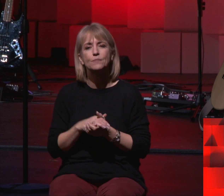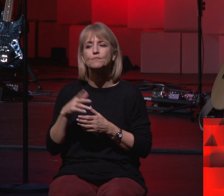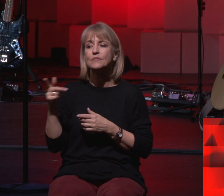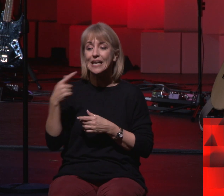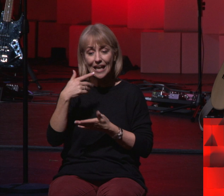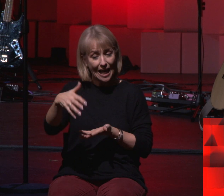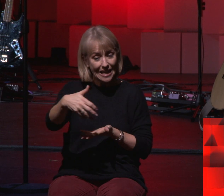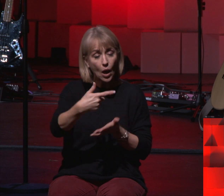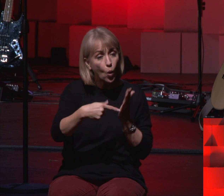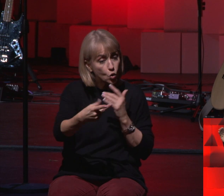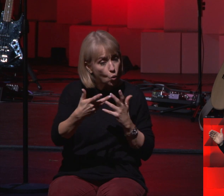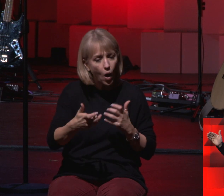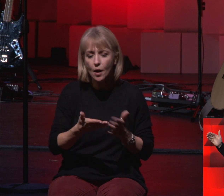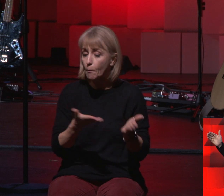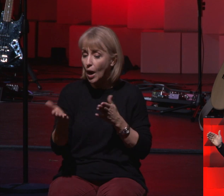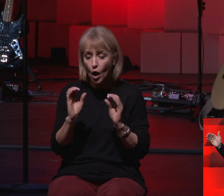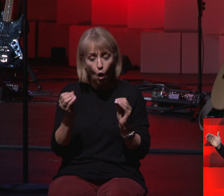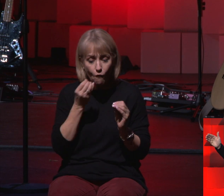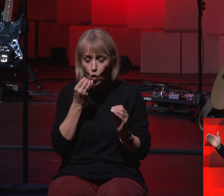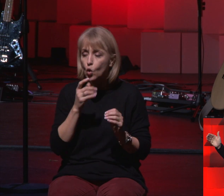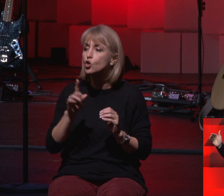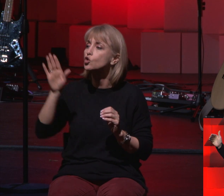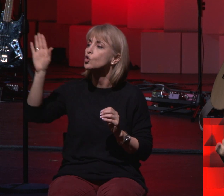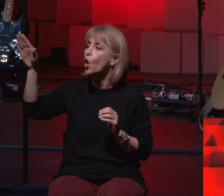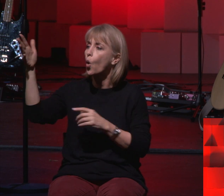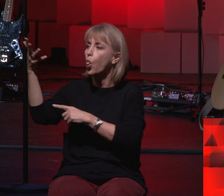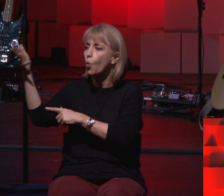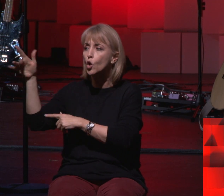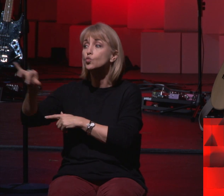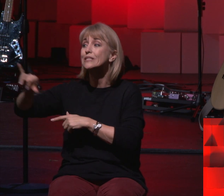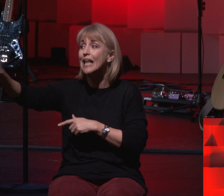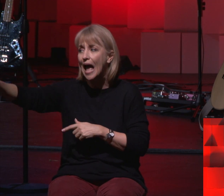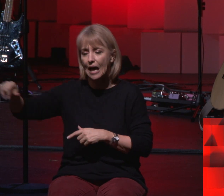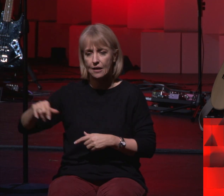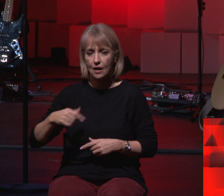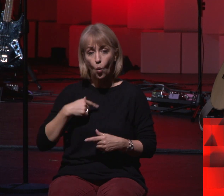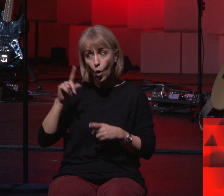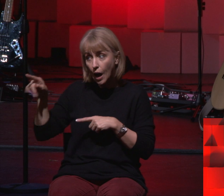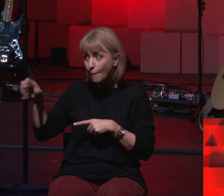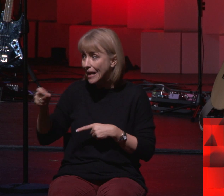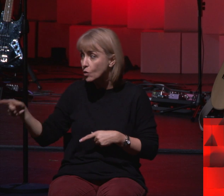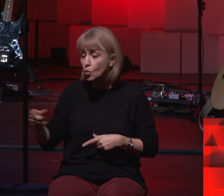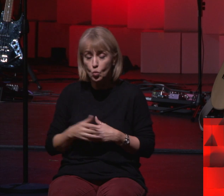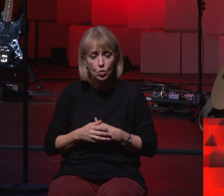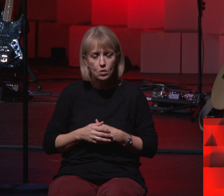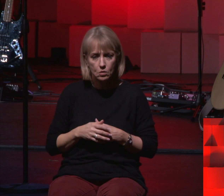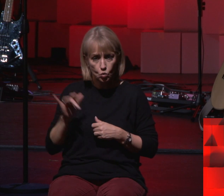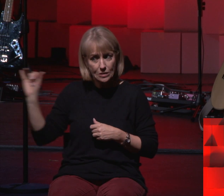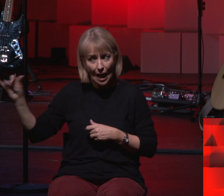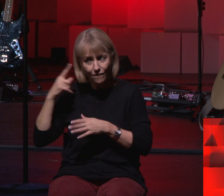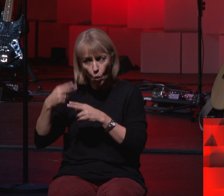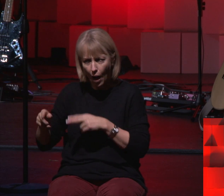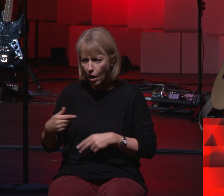time. But we're just going to go out, and you're going to stay a while, and we'll come back and get you. So what should we take? He goes, whatever you want.